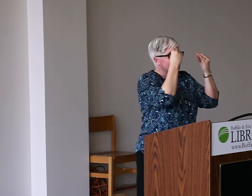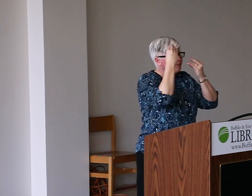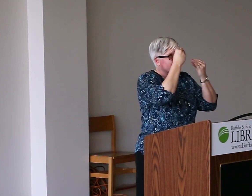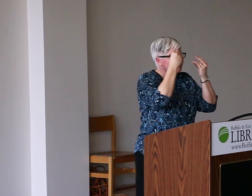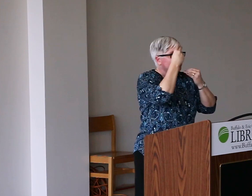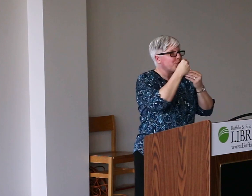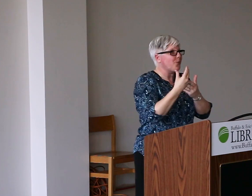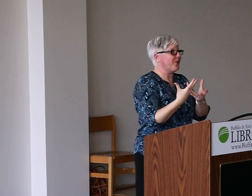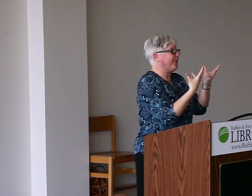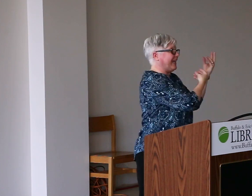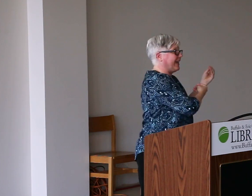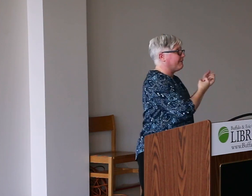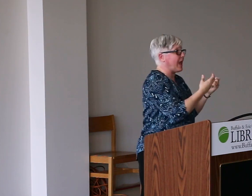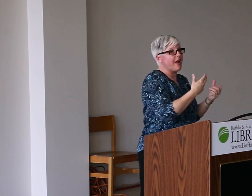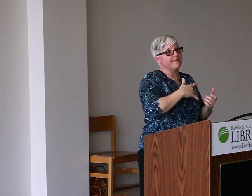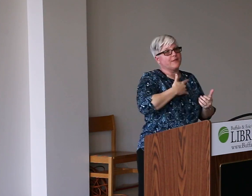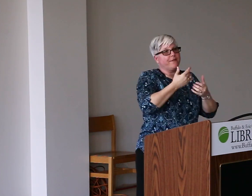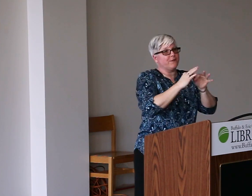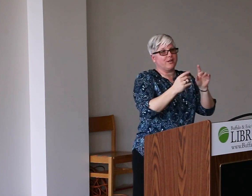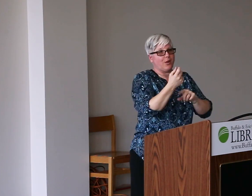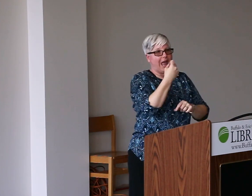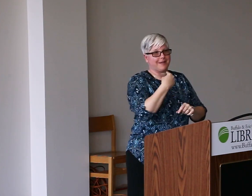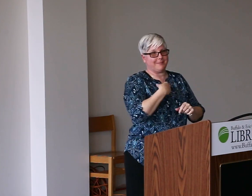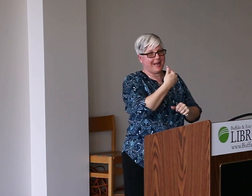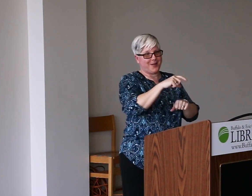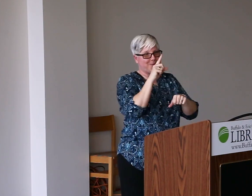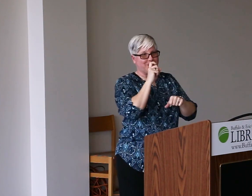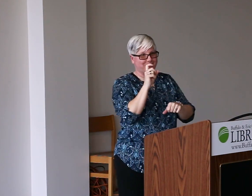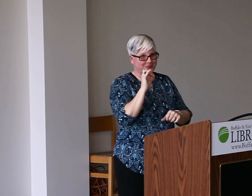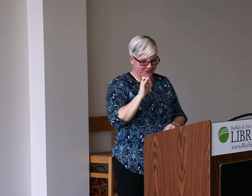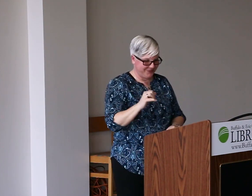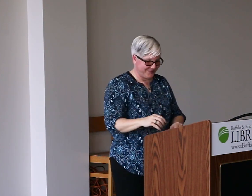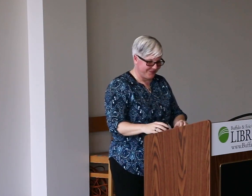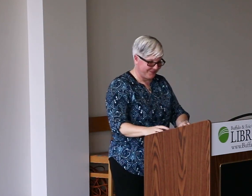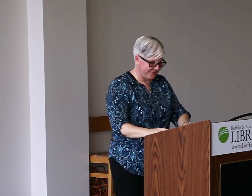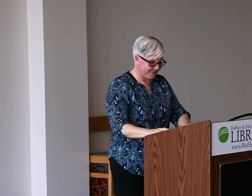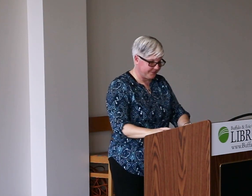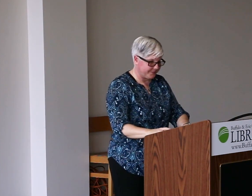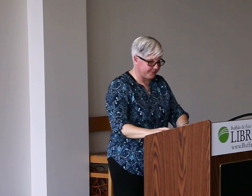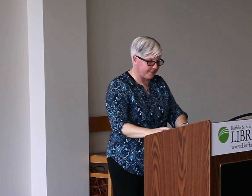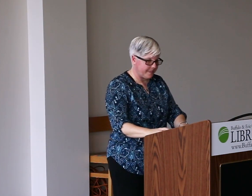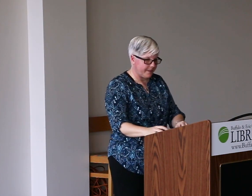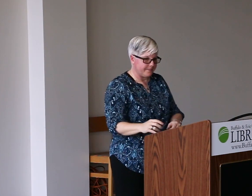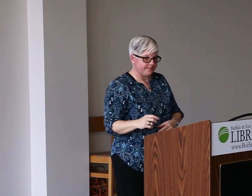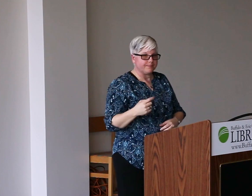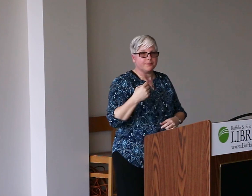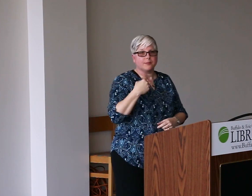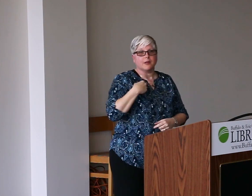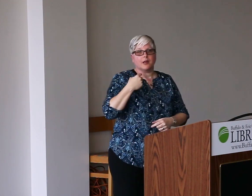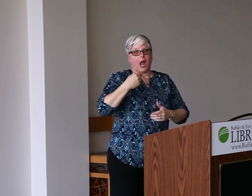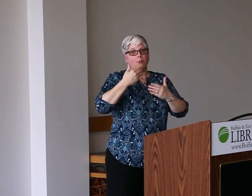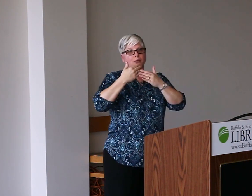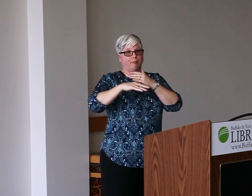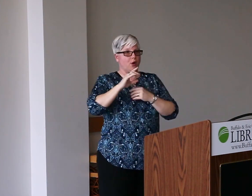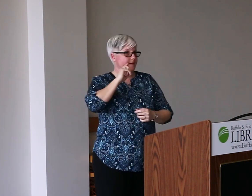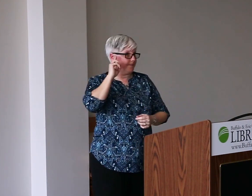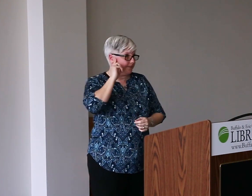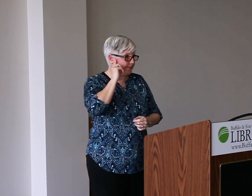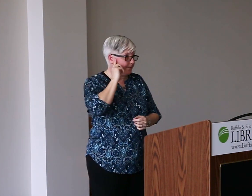take that with you and consider what you've learned when you leave, and feel free to ask me as well. I was